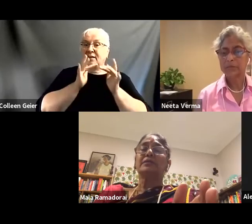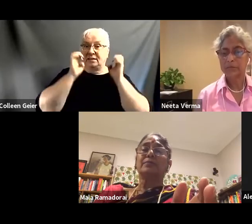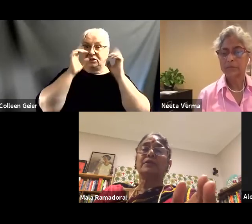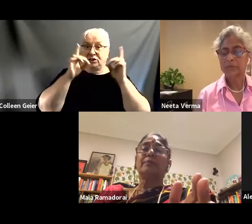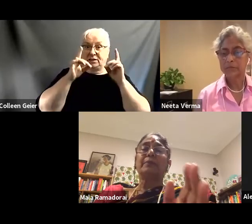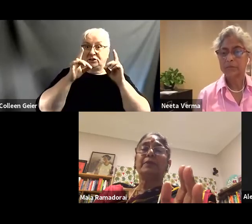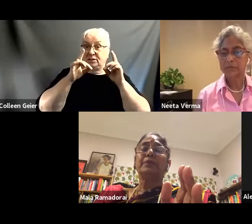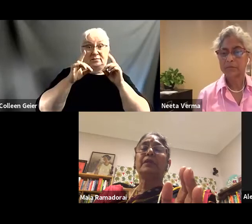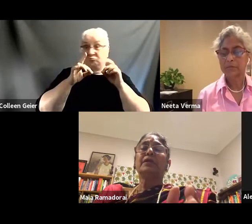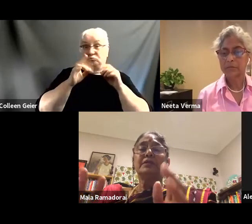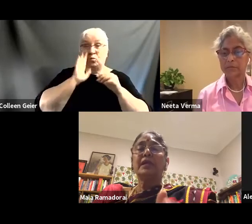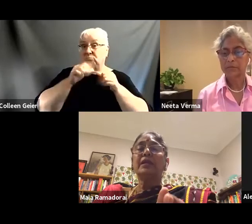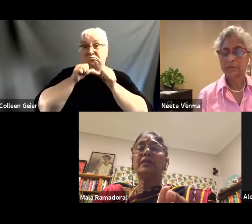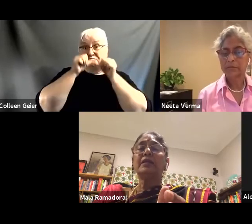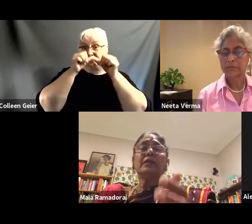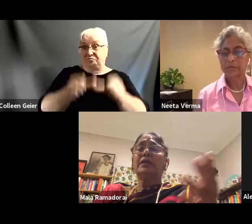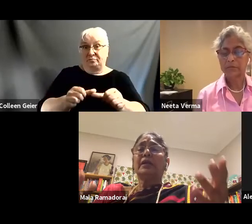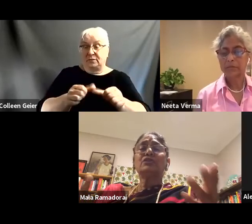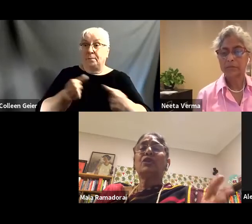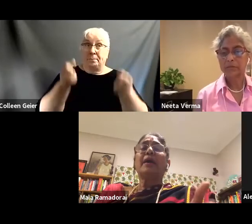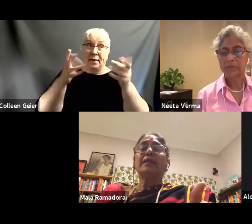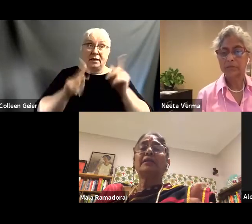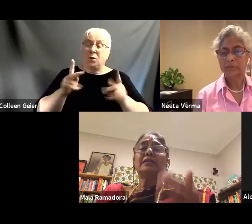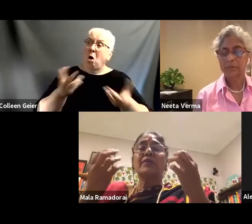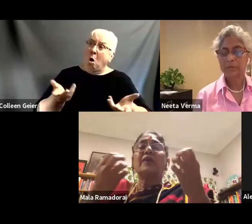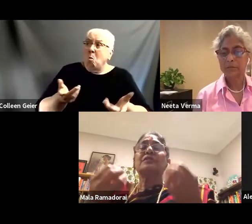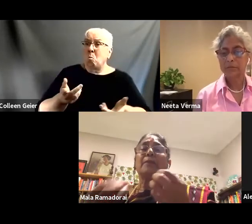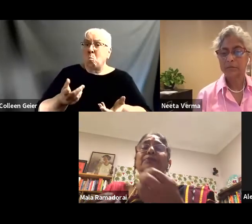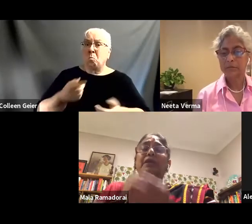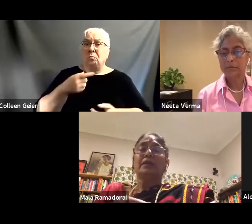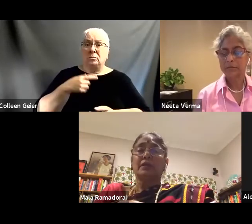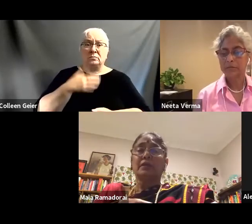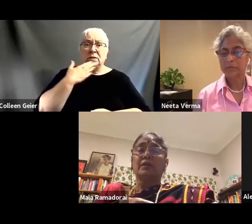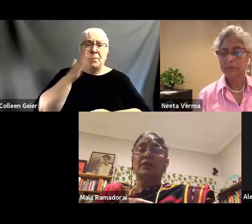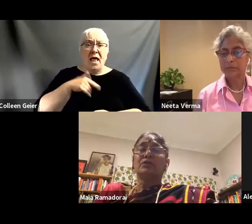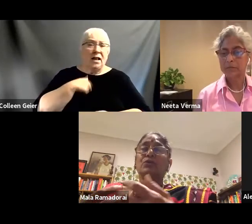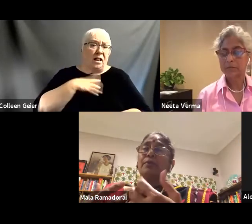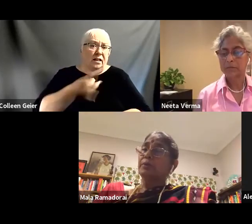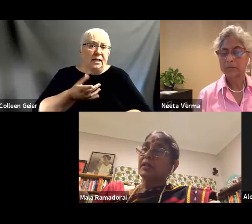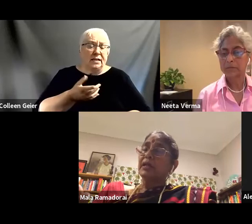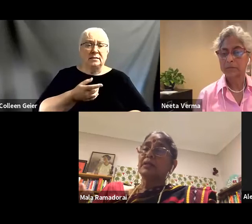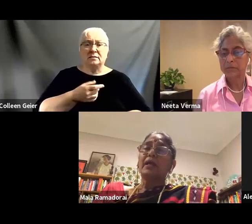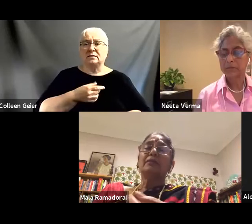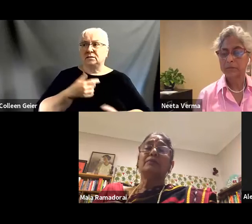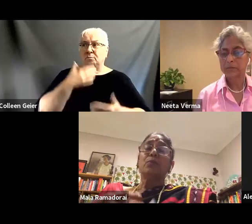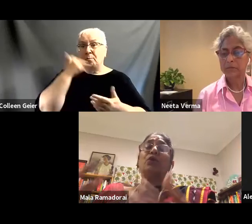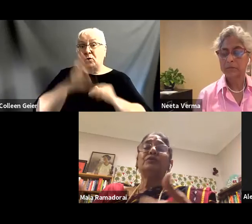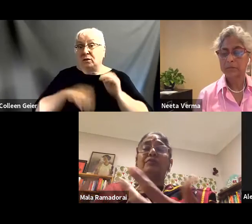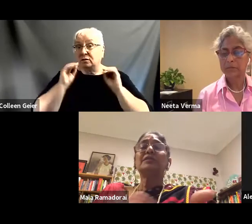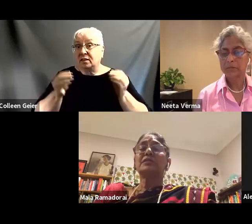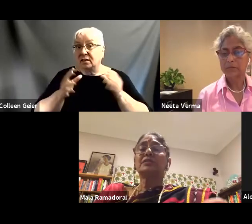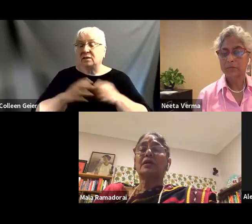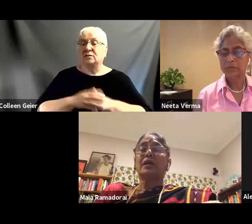widely accepted by people saying that it's not bad, at least we have something. So maybe that, and